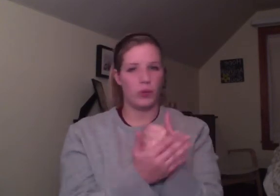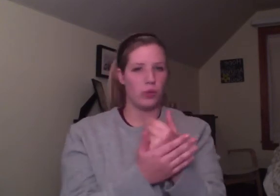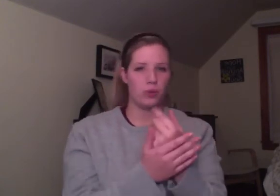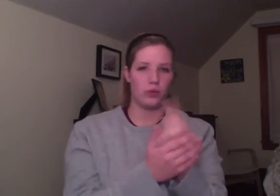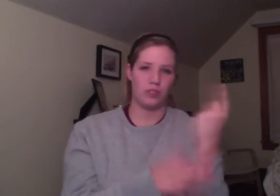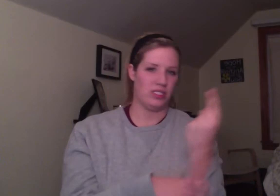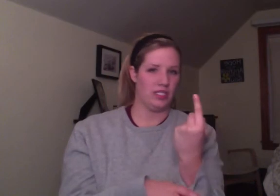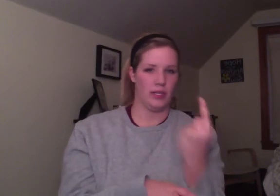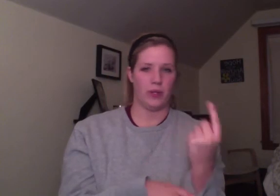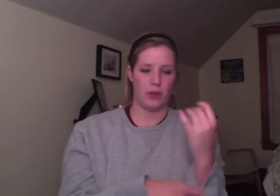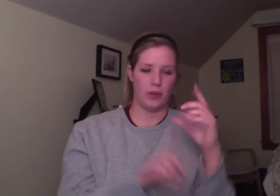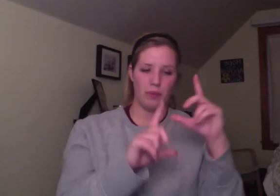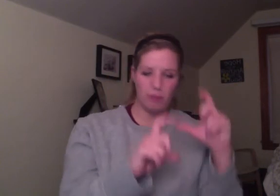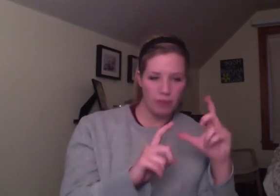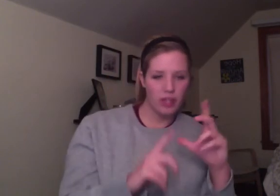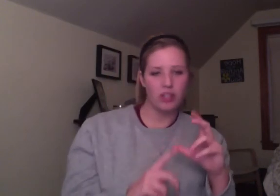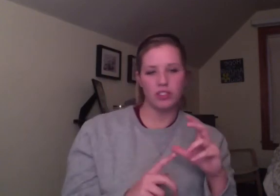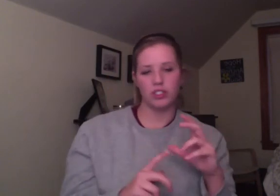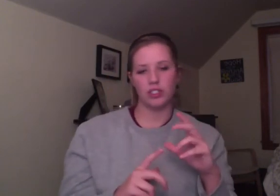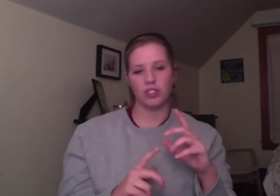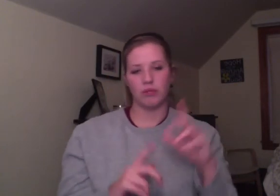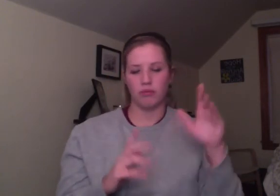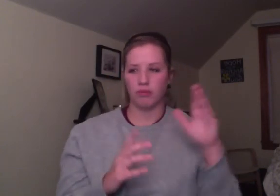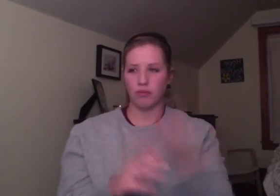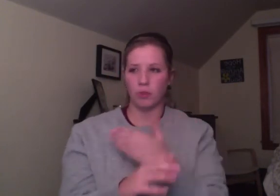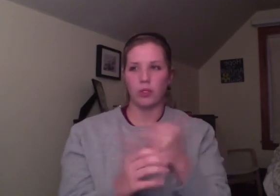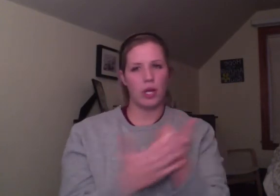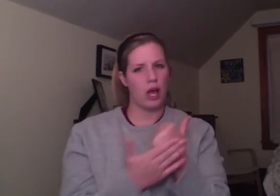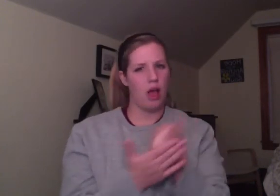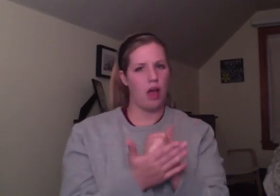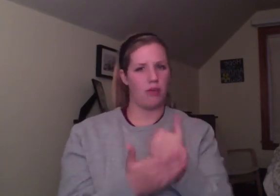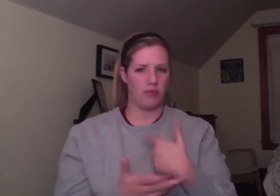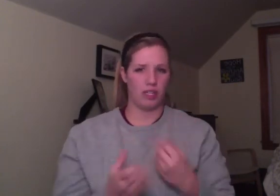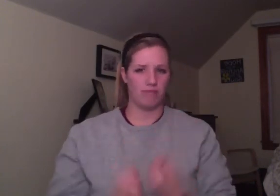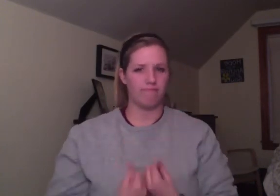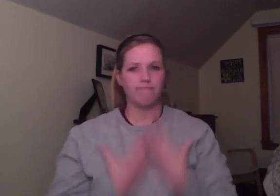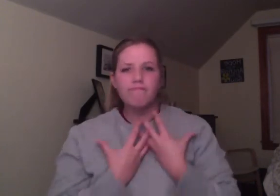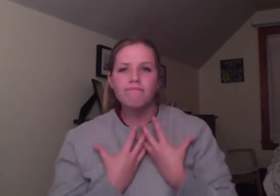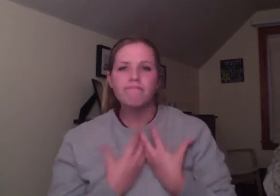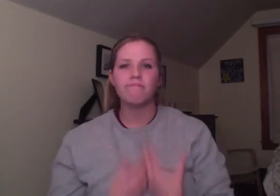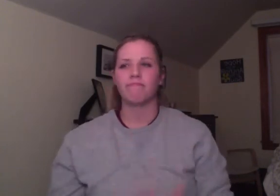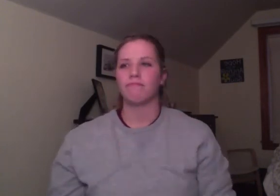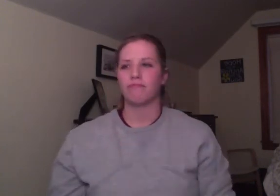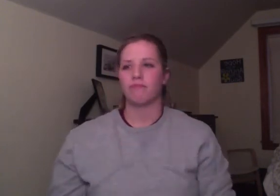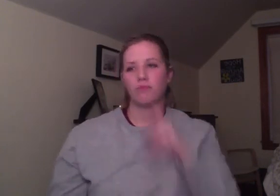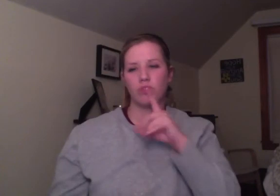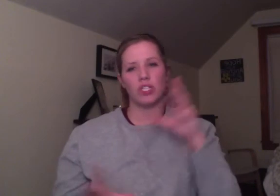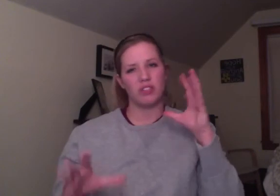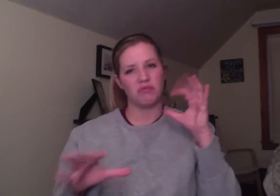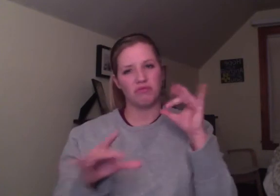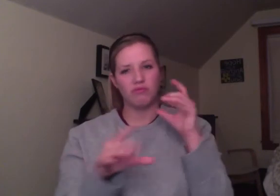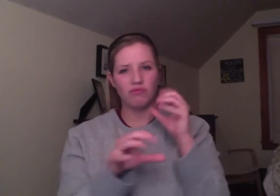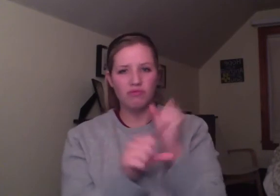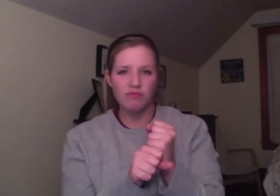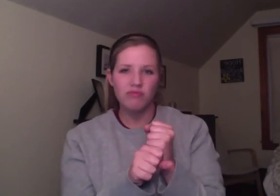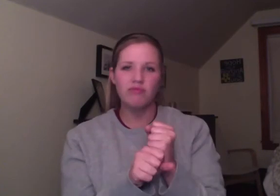to get inspiration. And other than that, just to kind of wrap it up, if I can do a conclusion, it's just